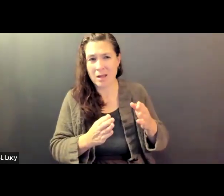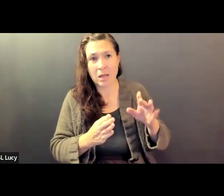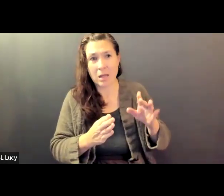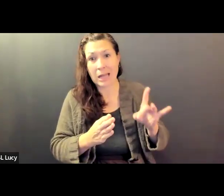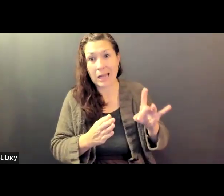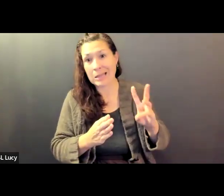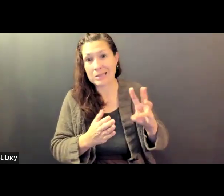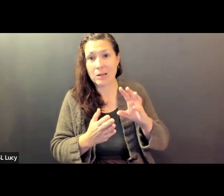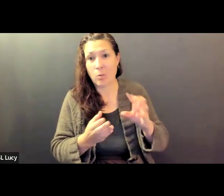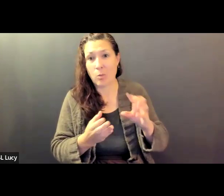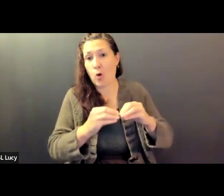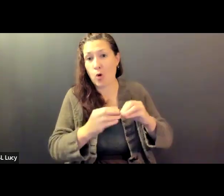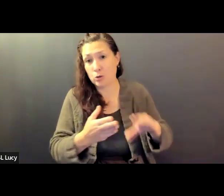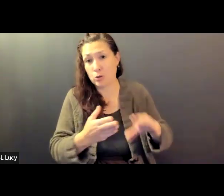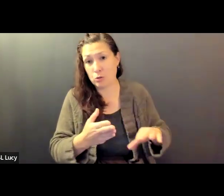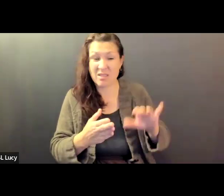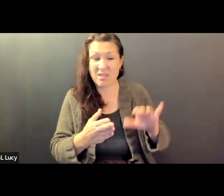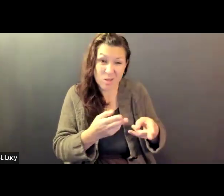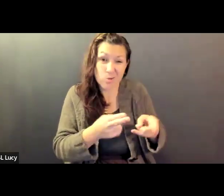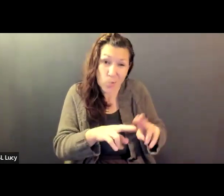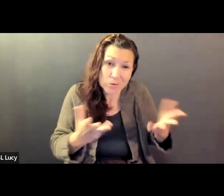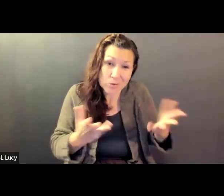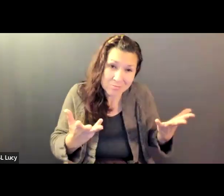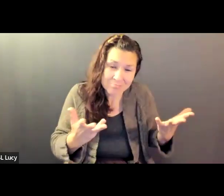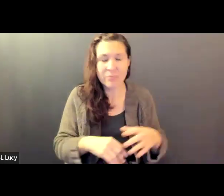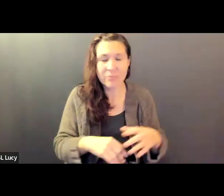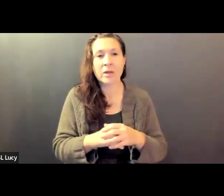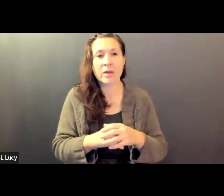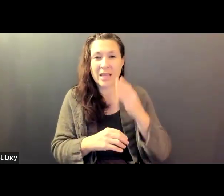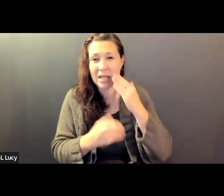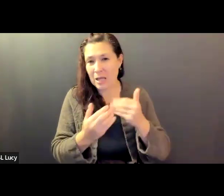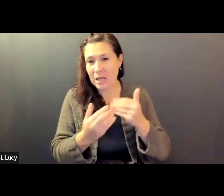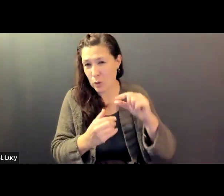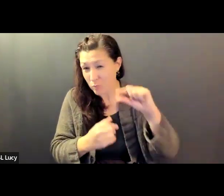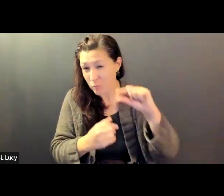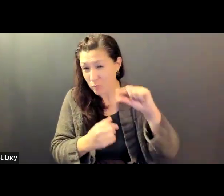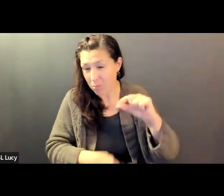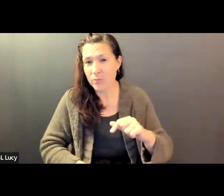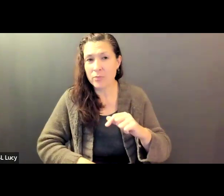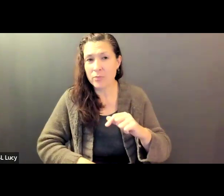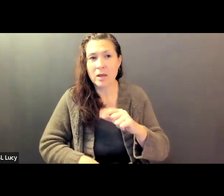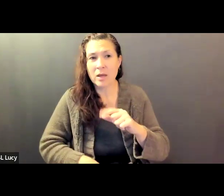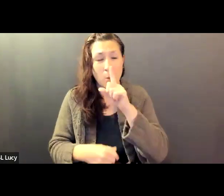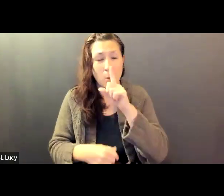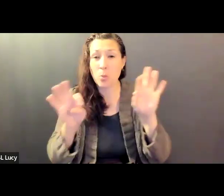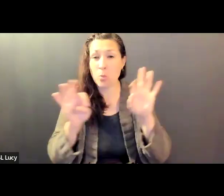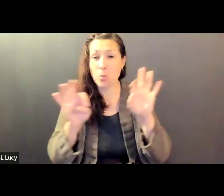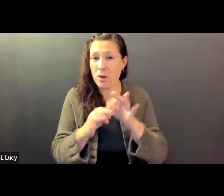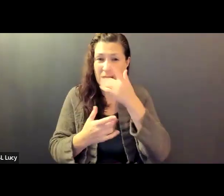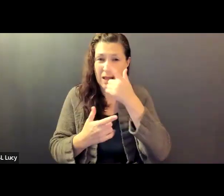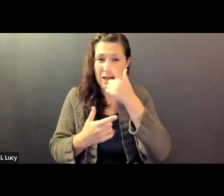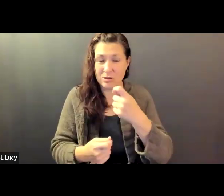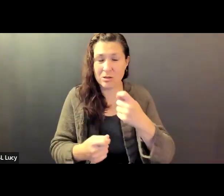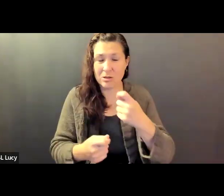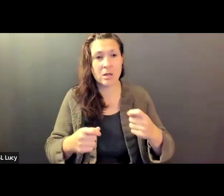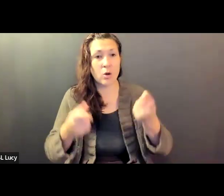increase. So I appreciate that. And I think, I think the interesting thing about this is the underlying data about Boston